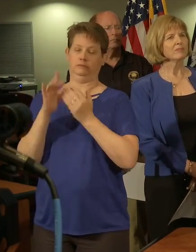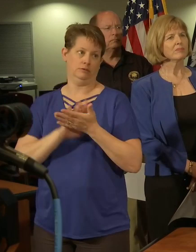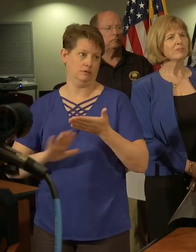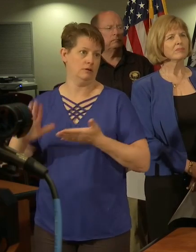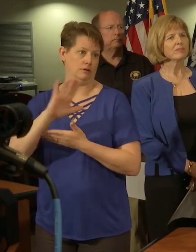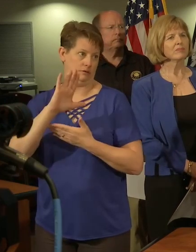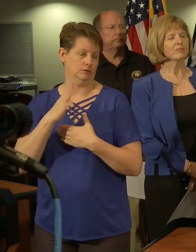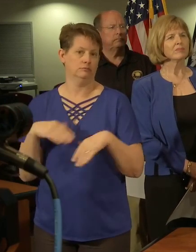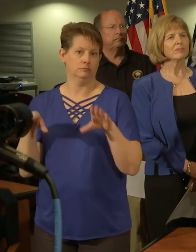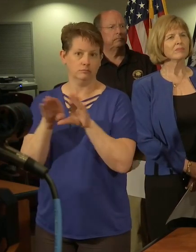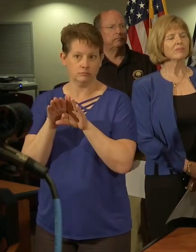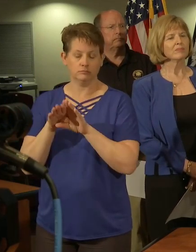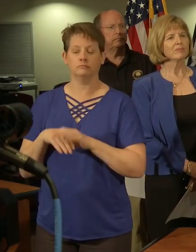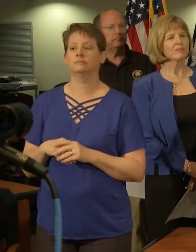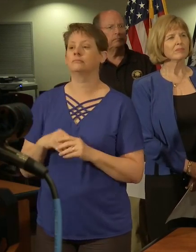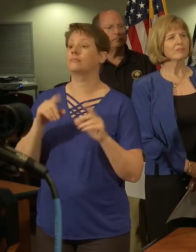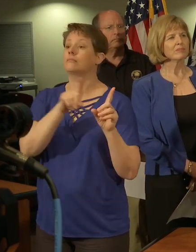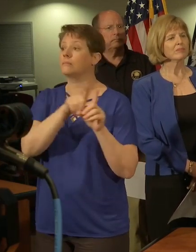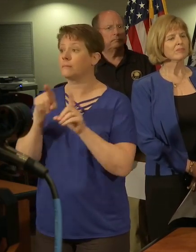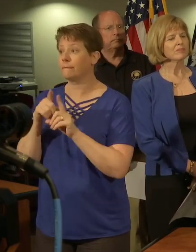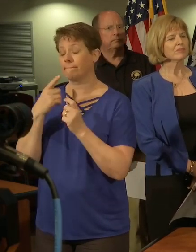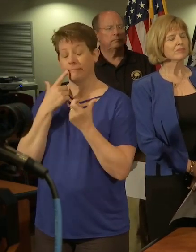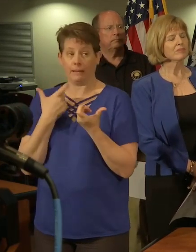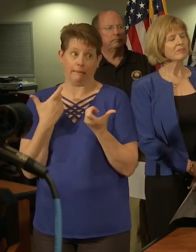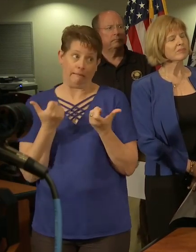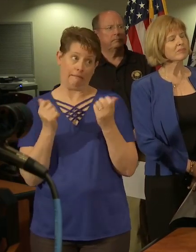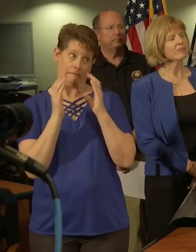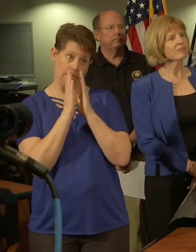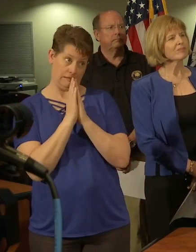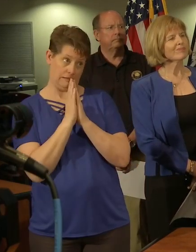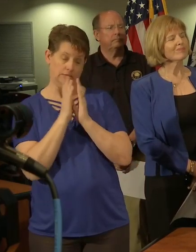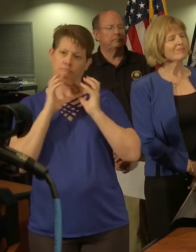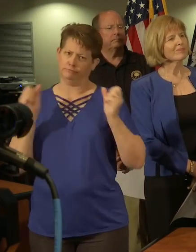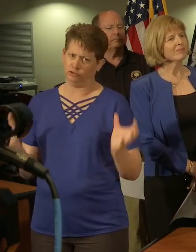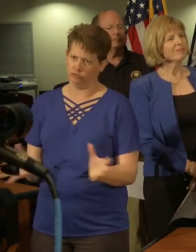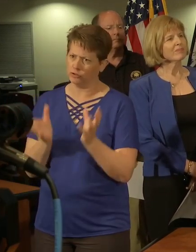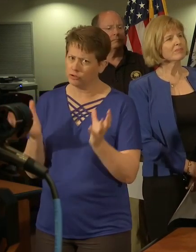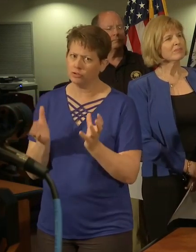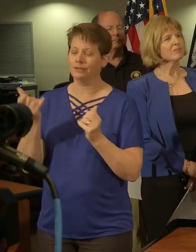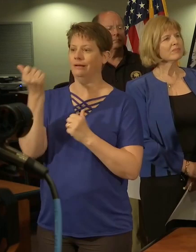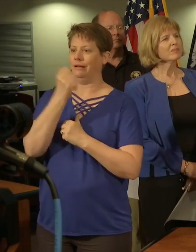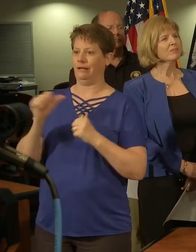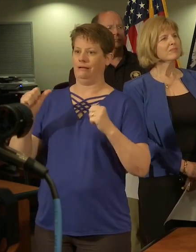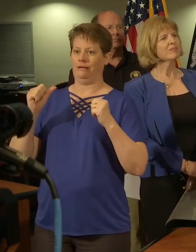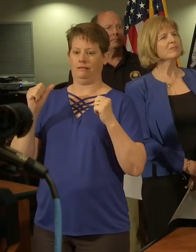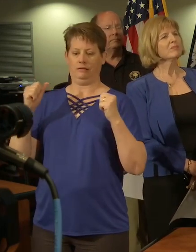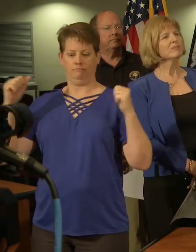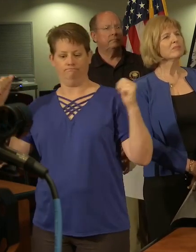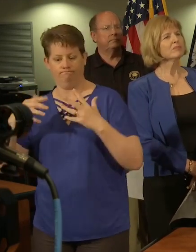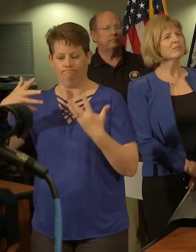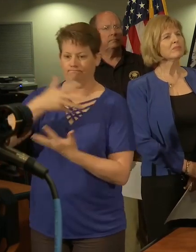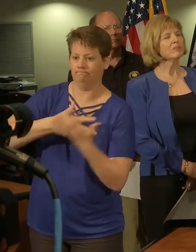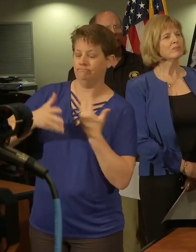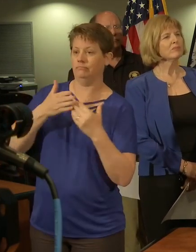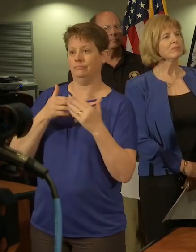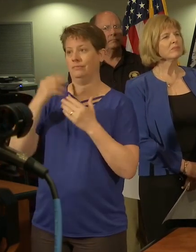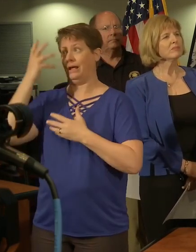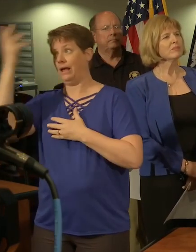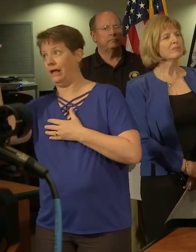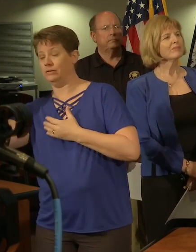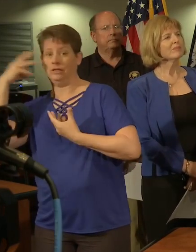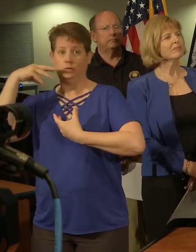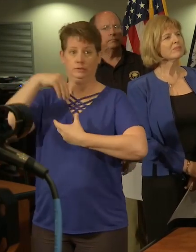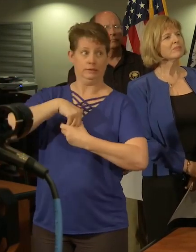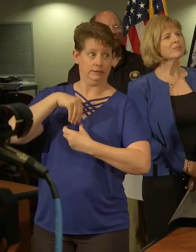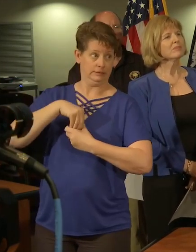colleges. Additionally, I ask that and urge that public gatherings, both indoors and outdoors,